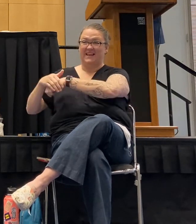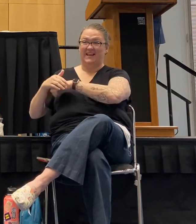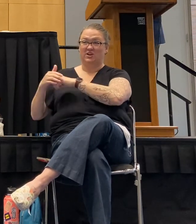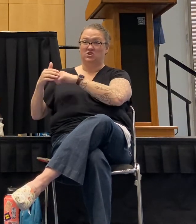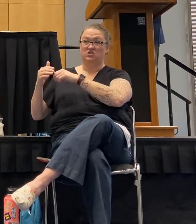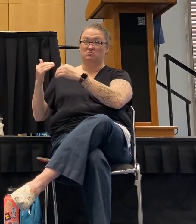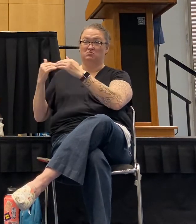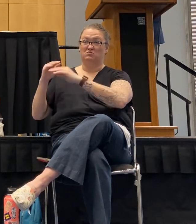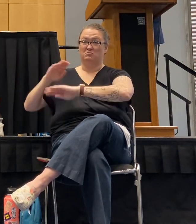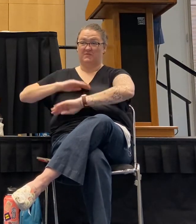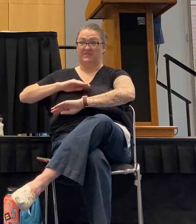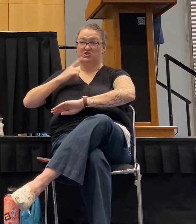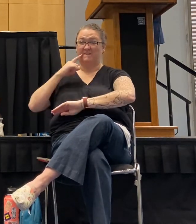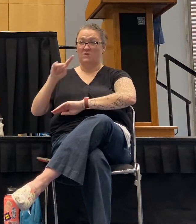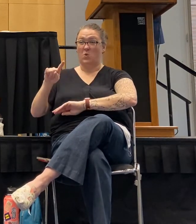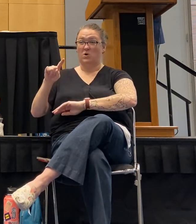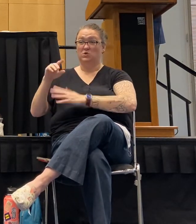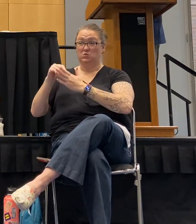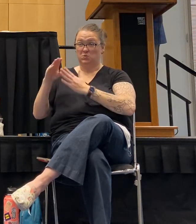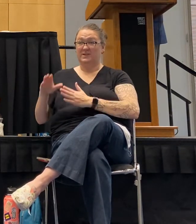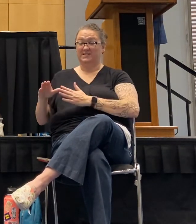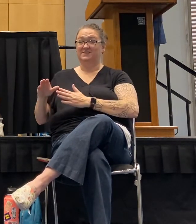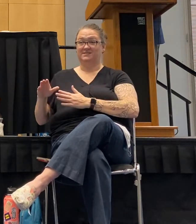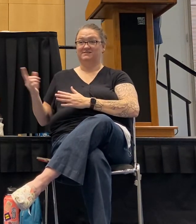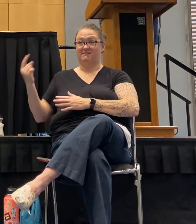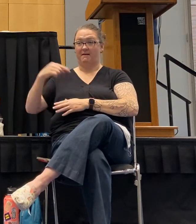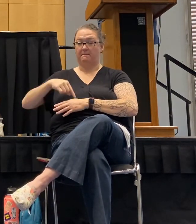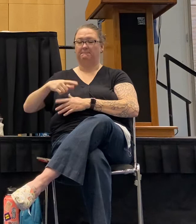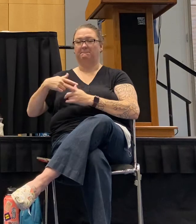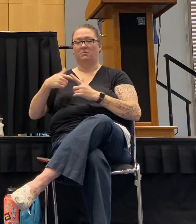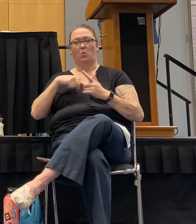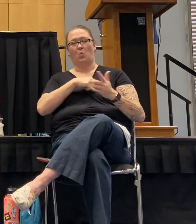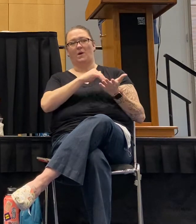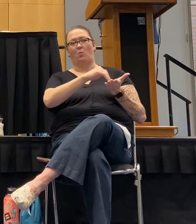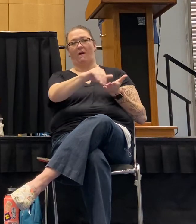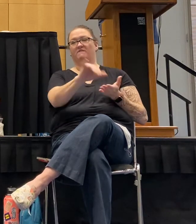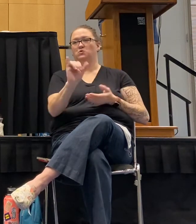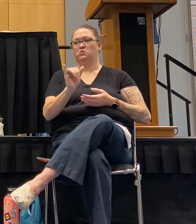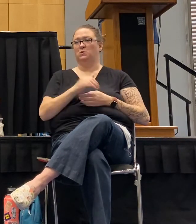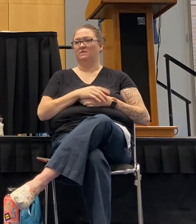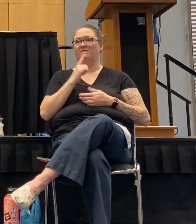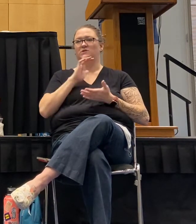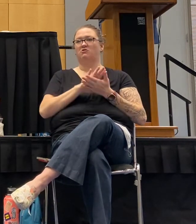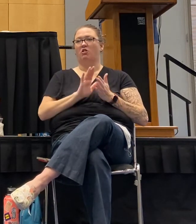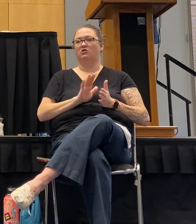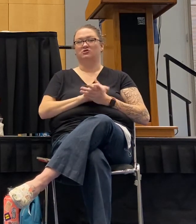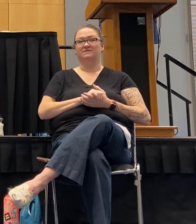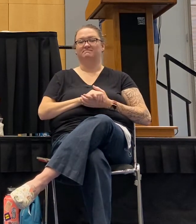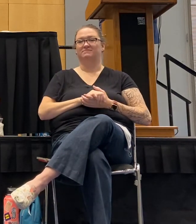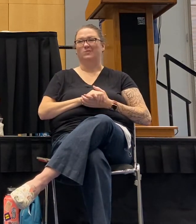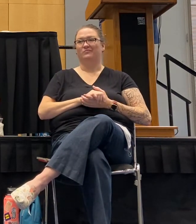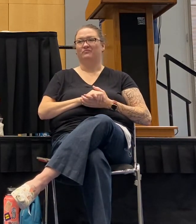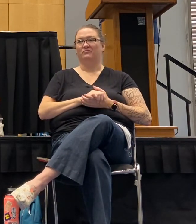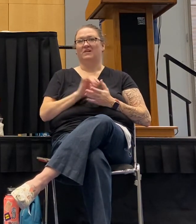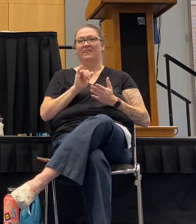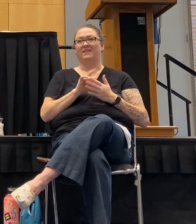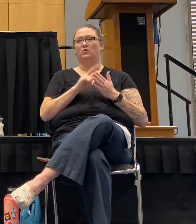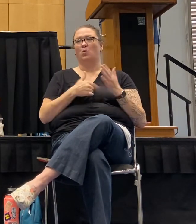proficiency for, you know, the students, we waive for the scholars. That's what we go